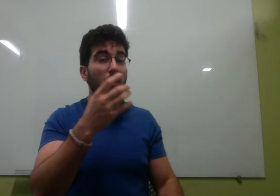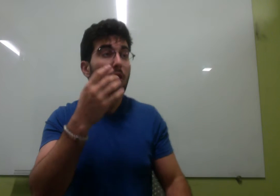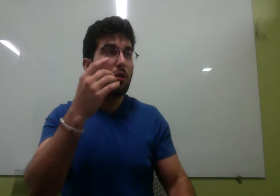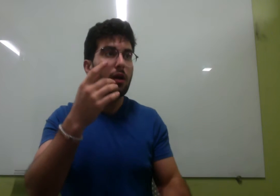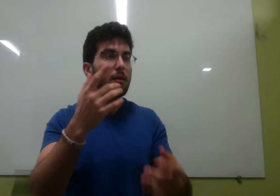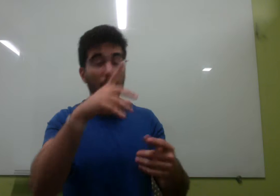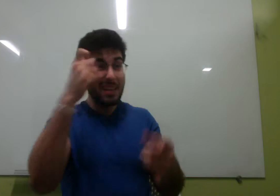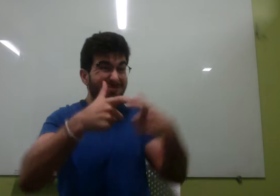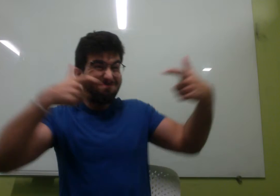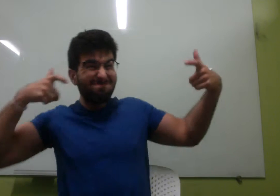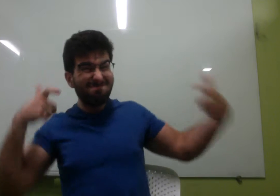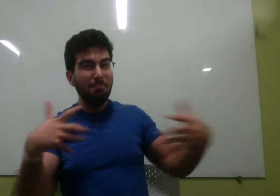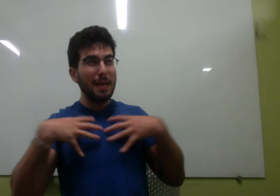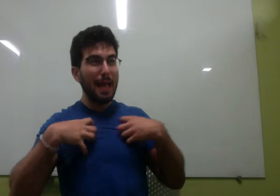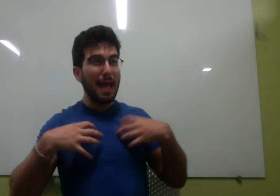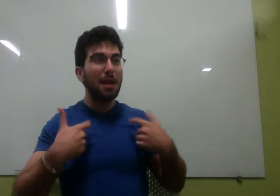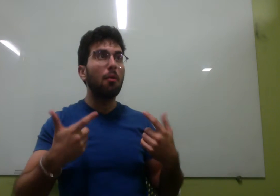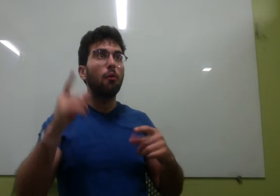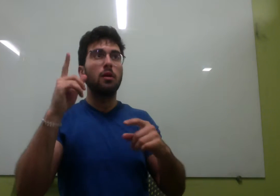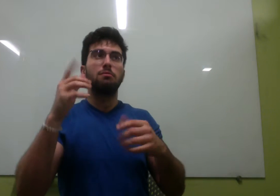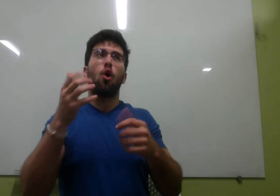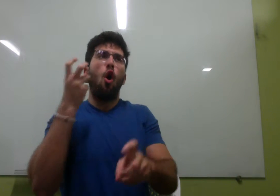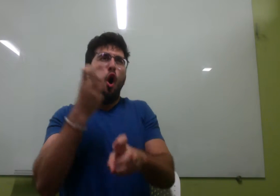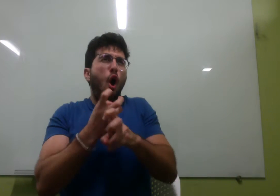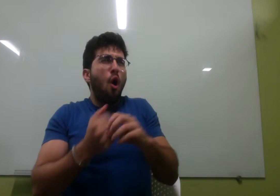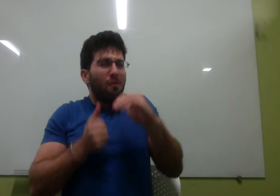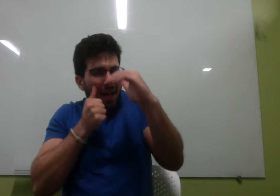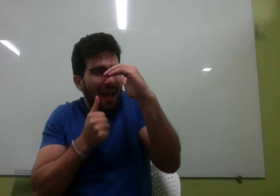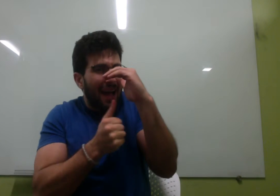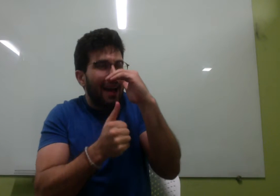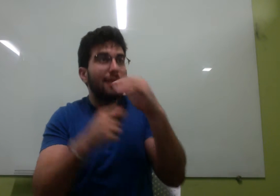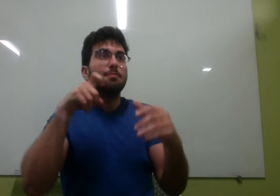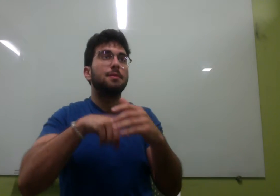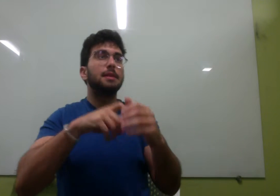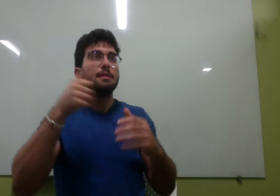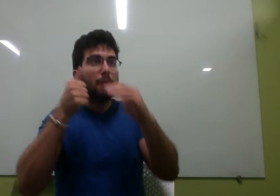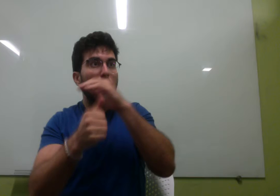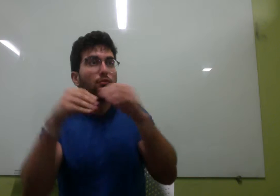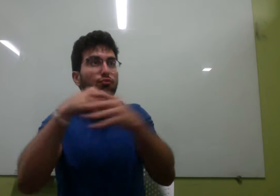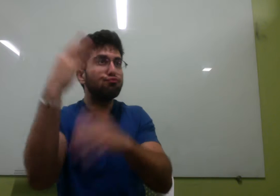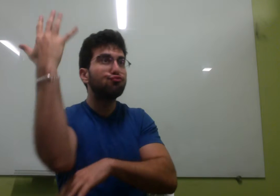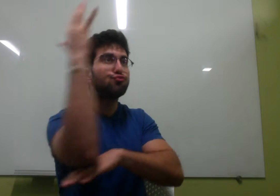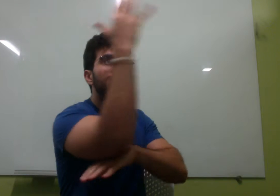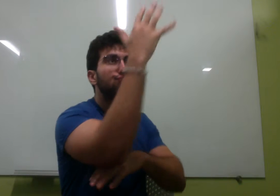right. There is also, Chuck, I don't know if you saw this or not, but in Kenya, again, at the Ishak Bini